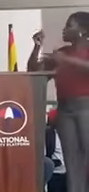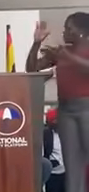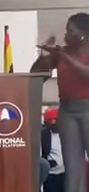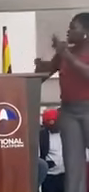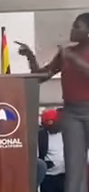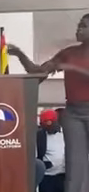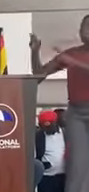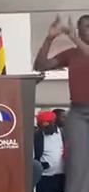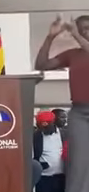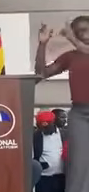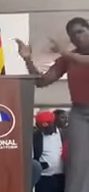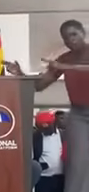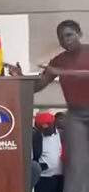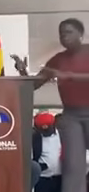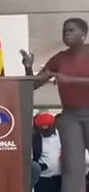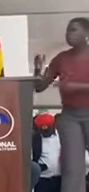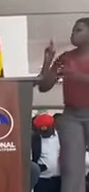what the Honorable